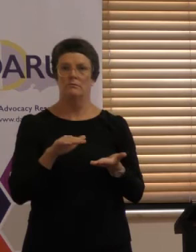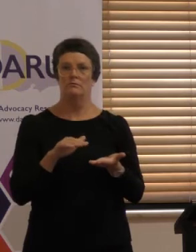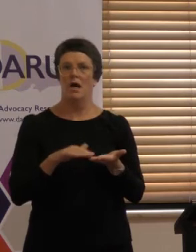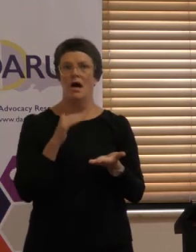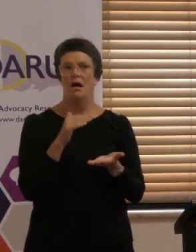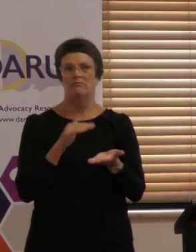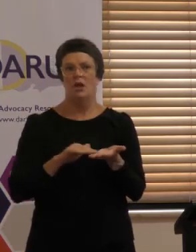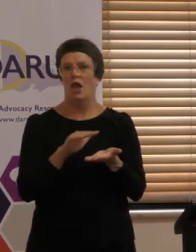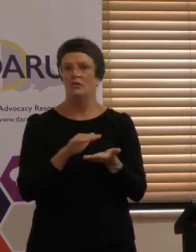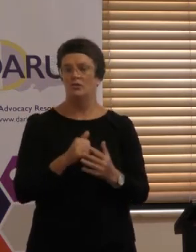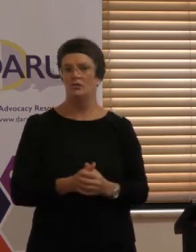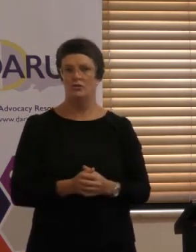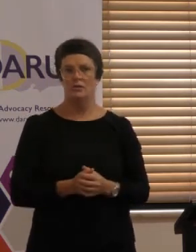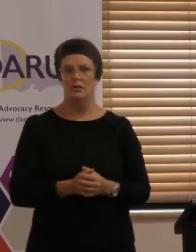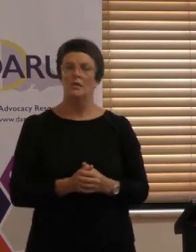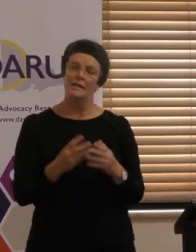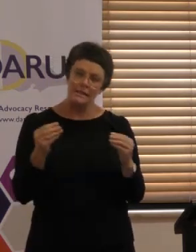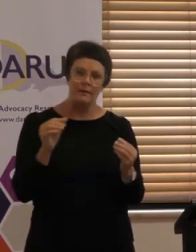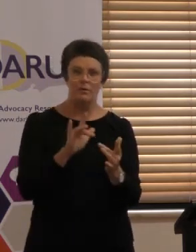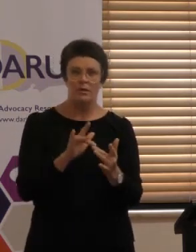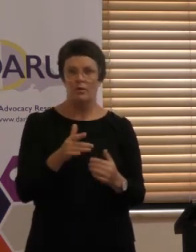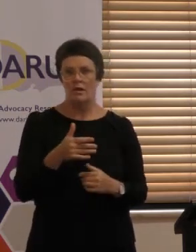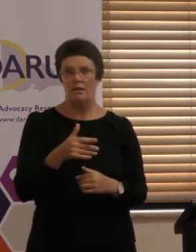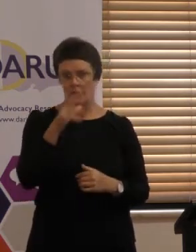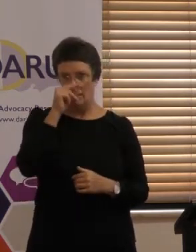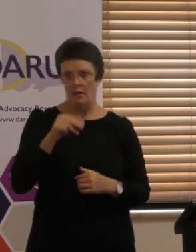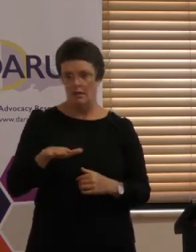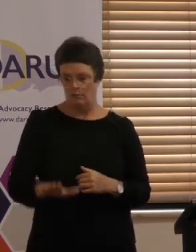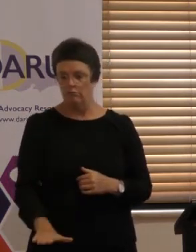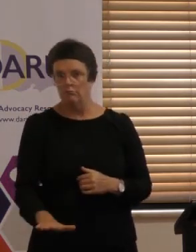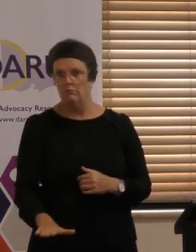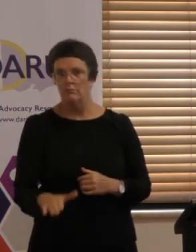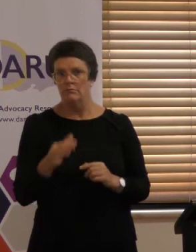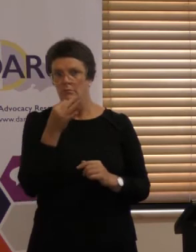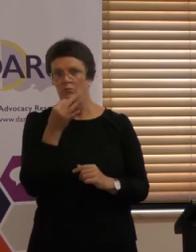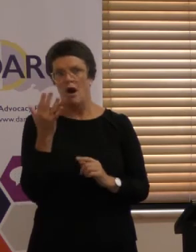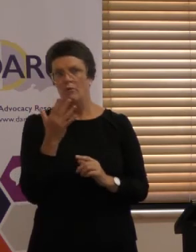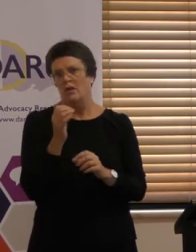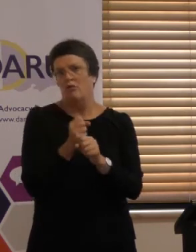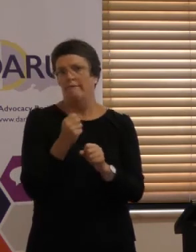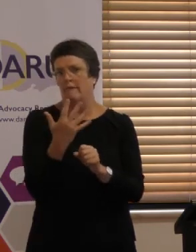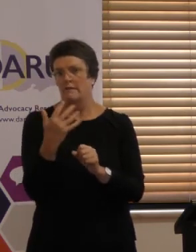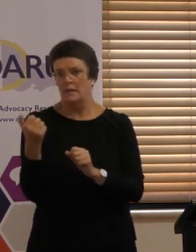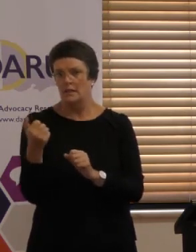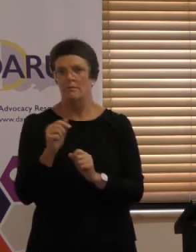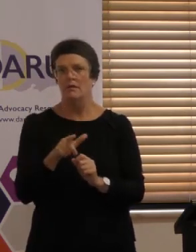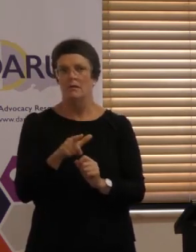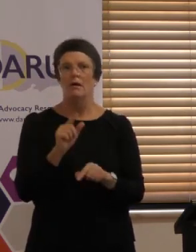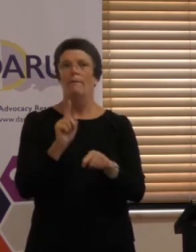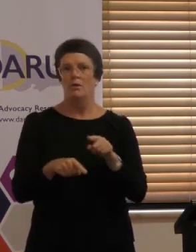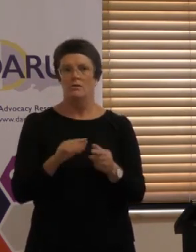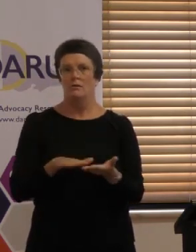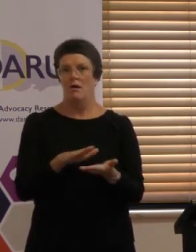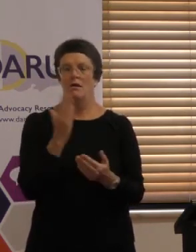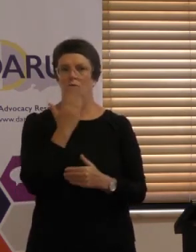We do have contact with some young people in upper primary, but that's rarer. And so we're